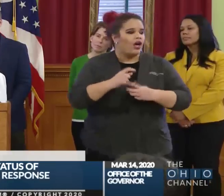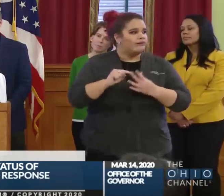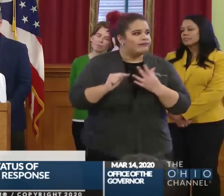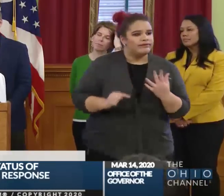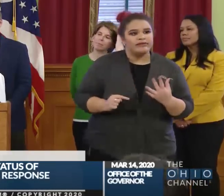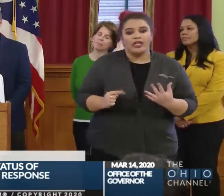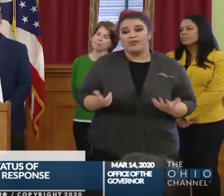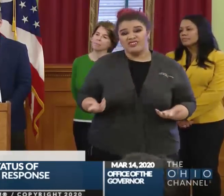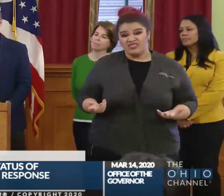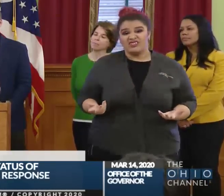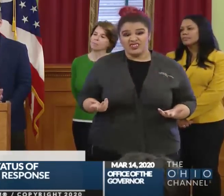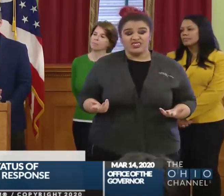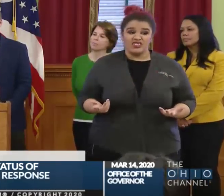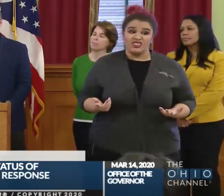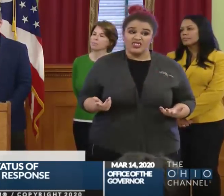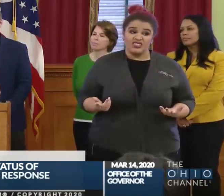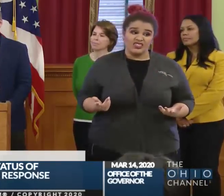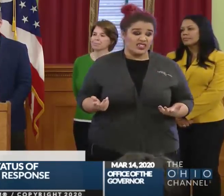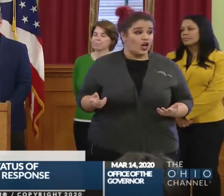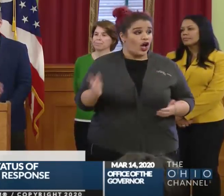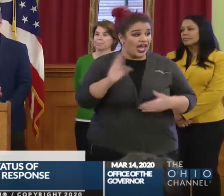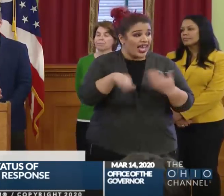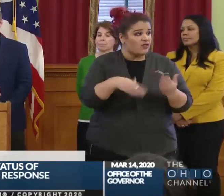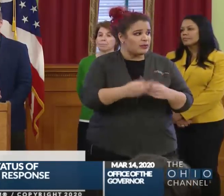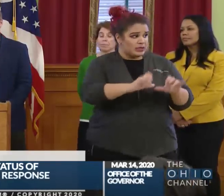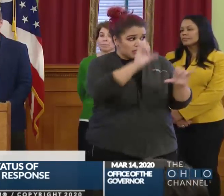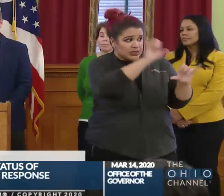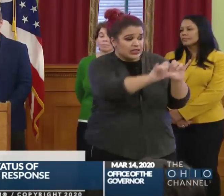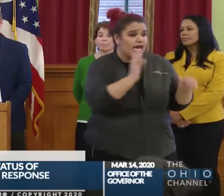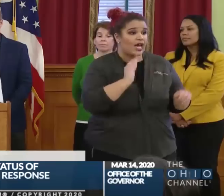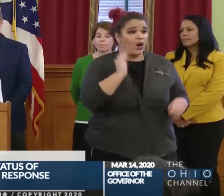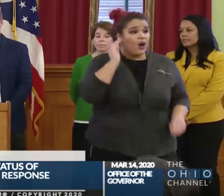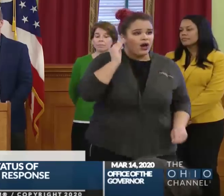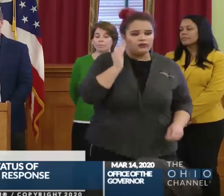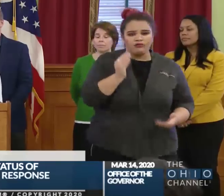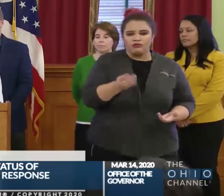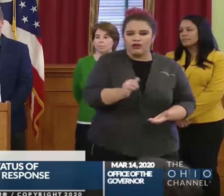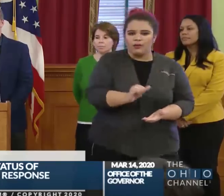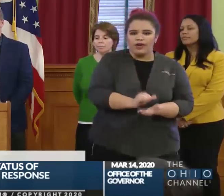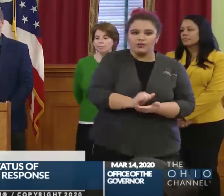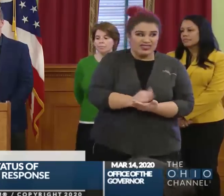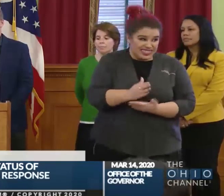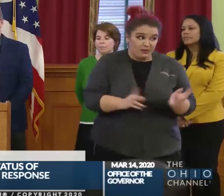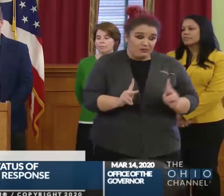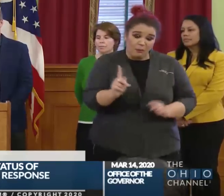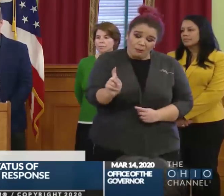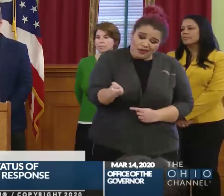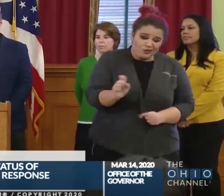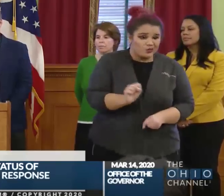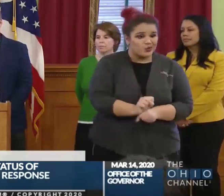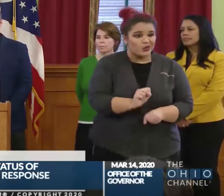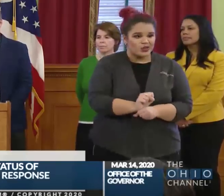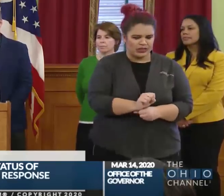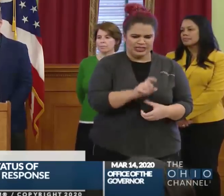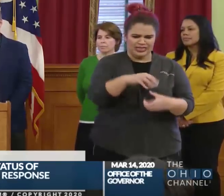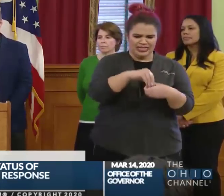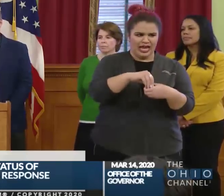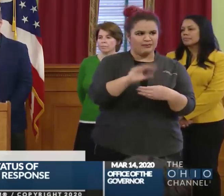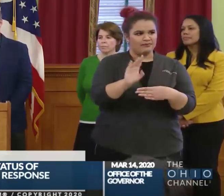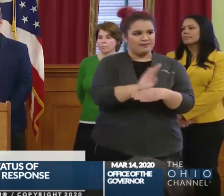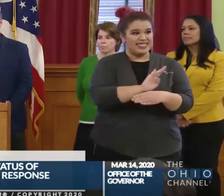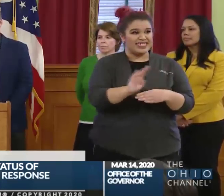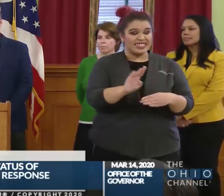folks not everybody cannot work and not everyone can telecommute. And so what are we going to do inside businesses? Because those production lines